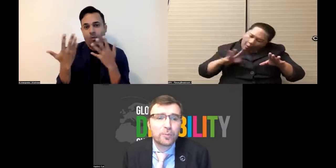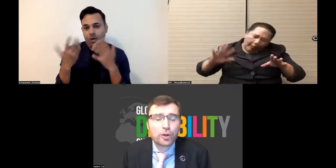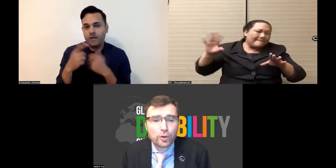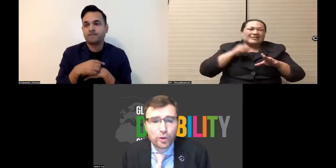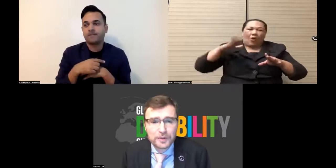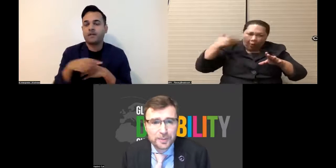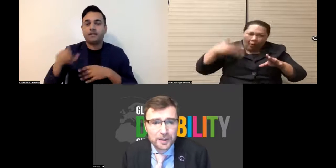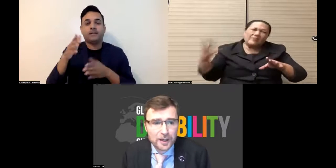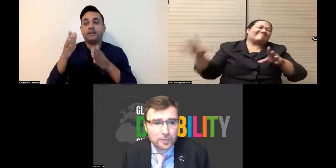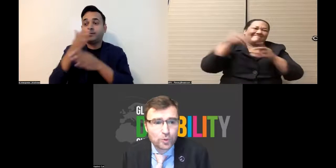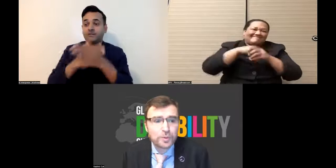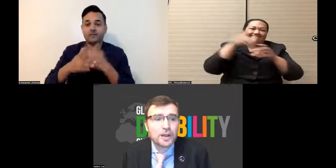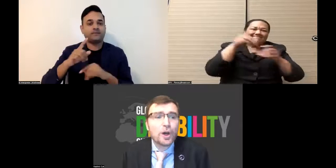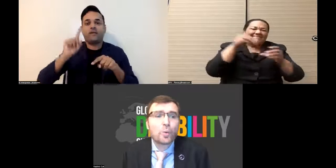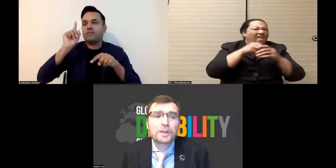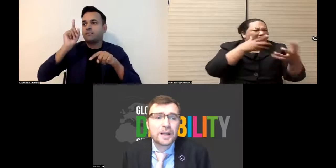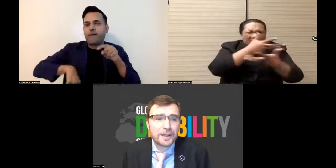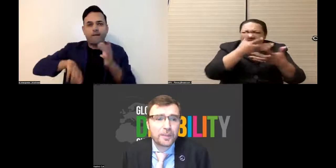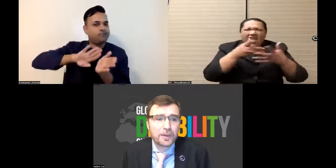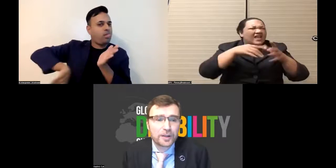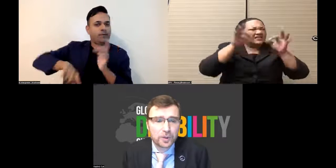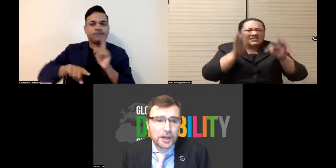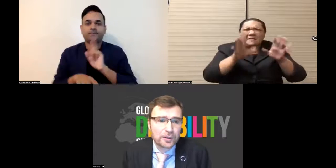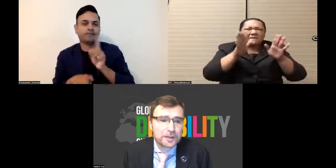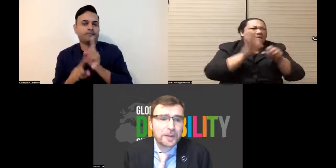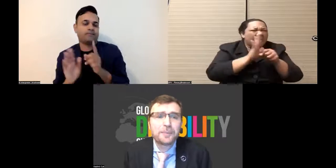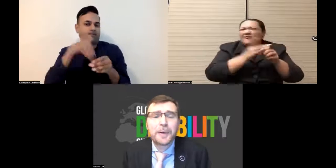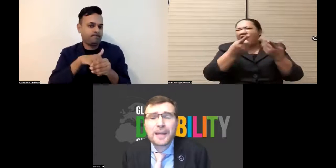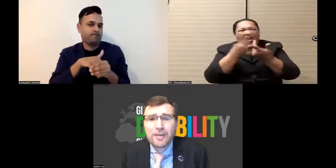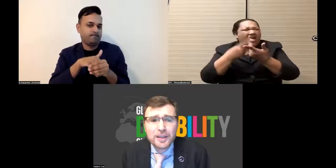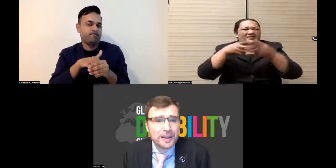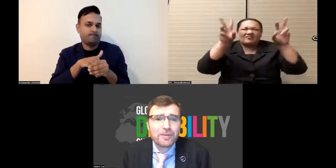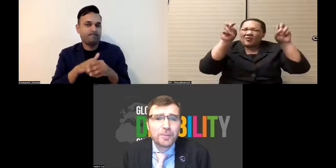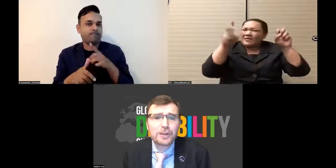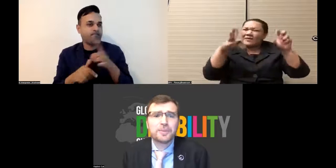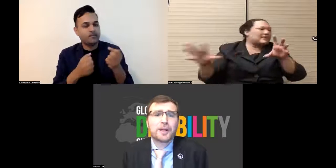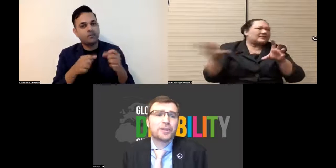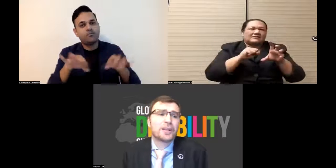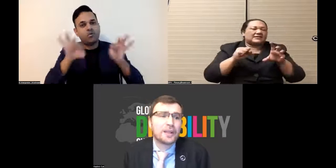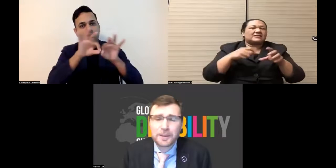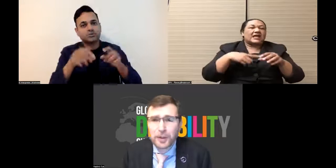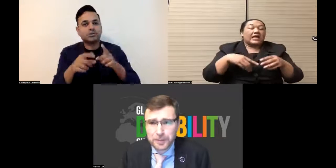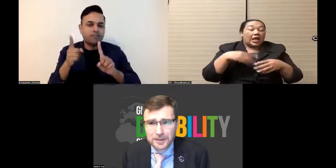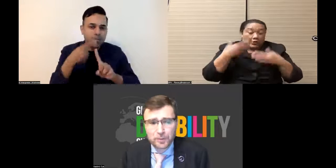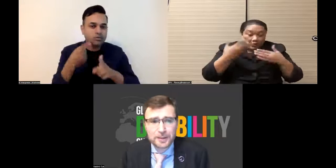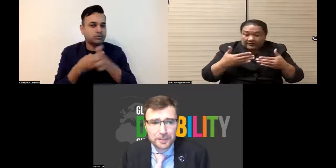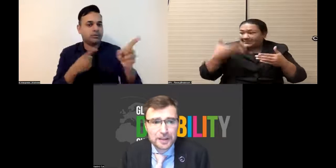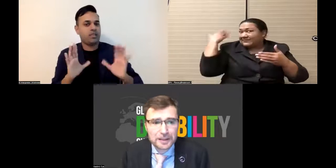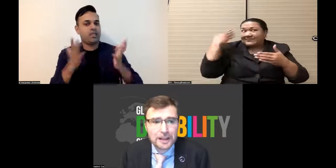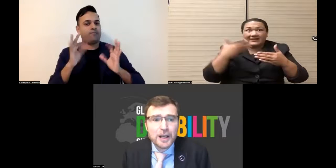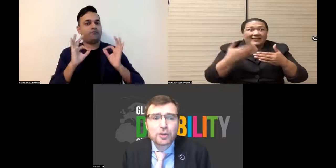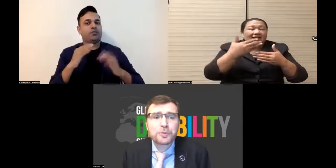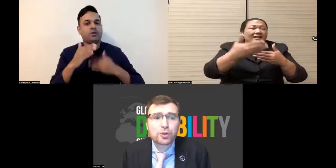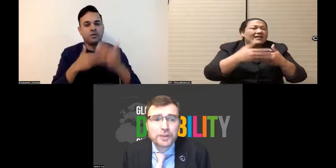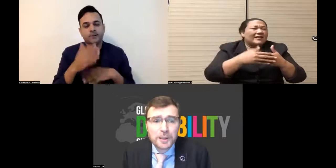now, the motto of the disability rights movement was nothing about us without us, but everything, every possible agenda is about persons with